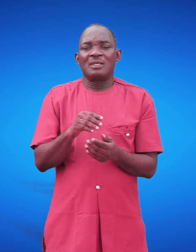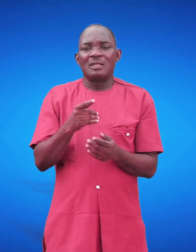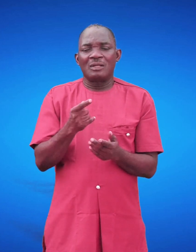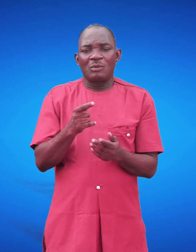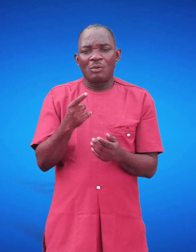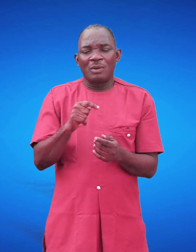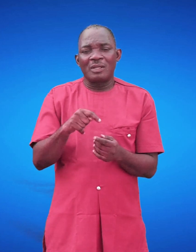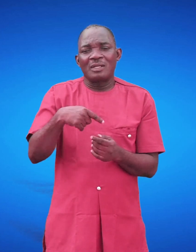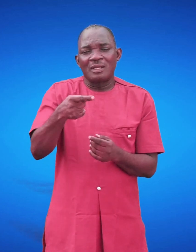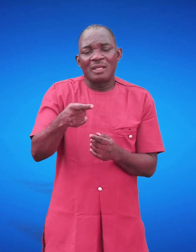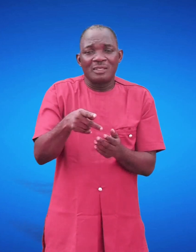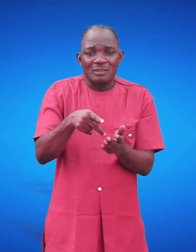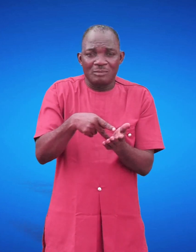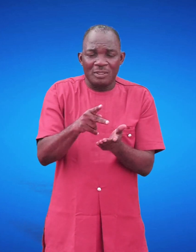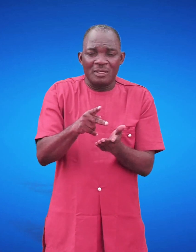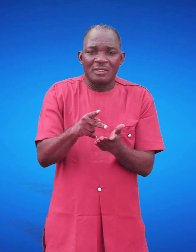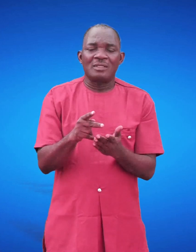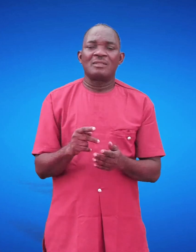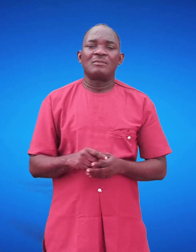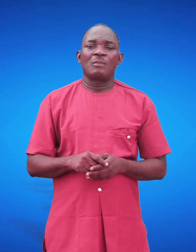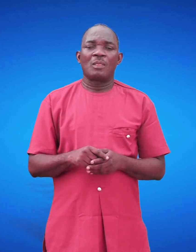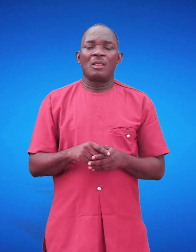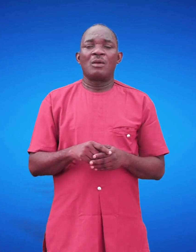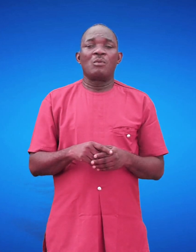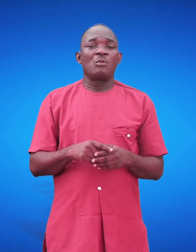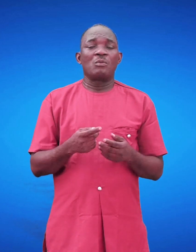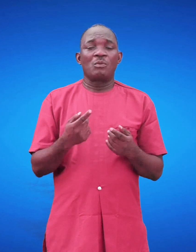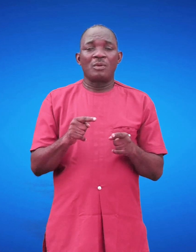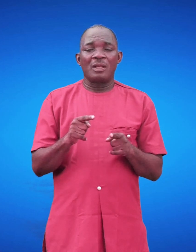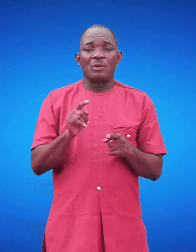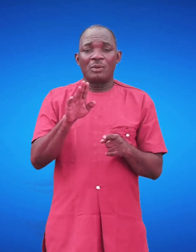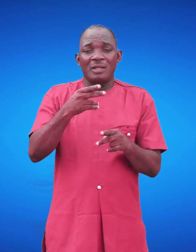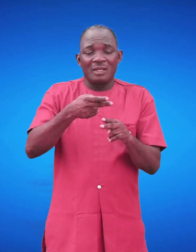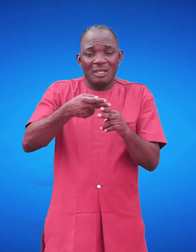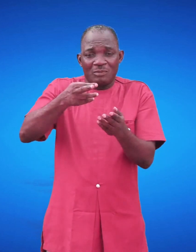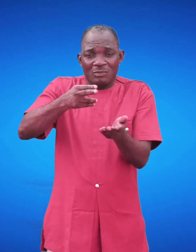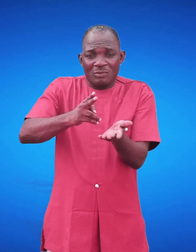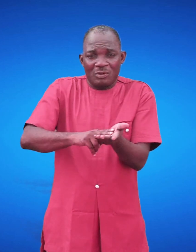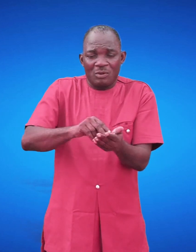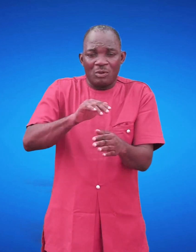next payment cycle following enrollment on the program.